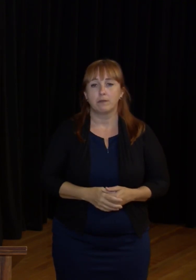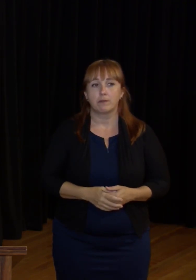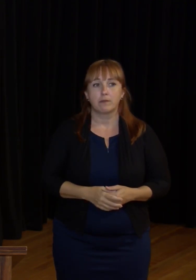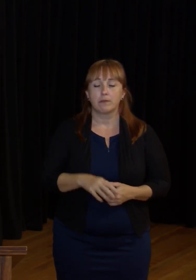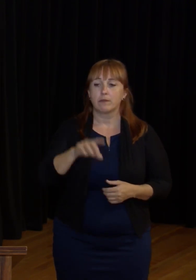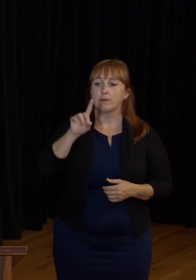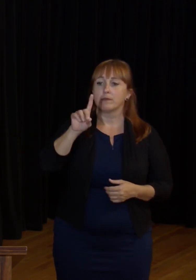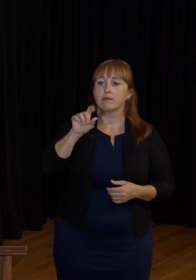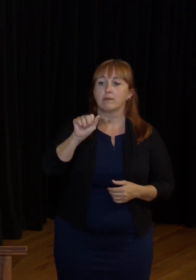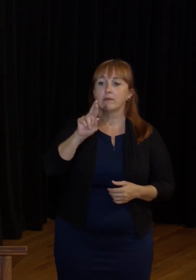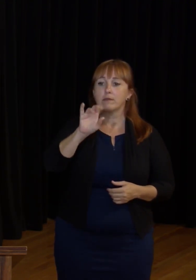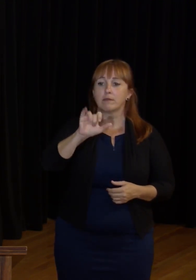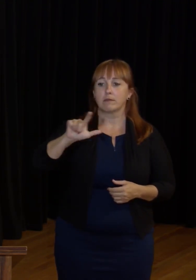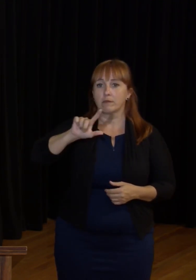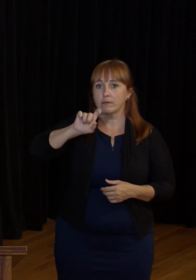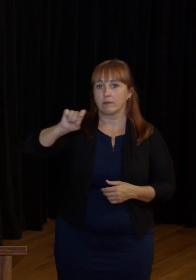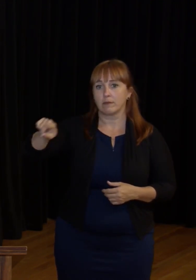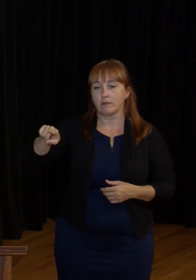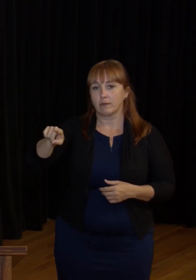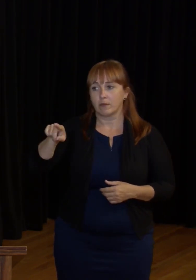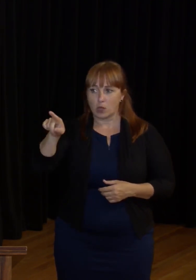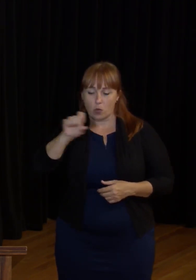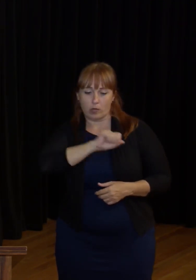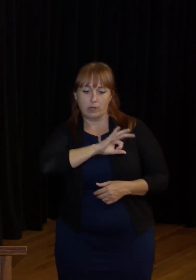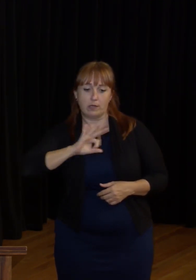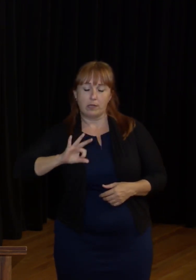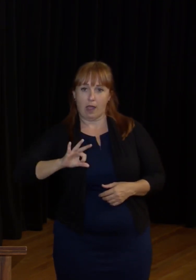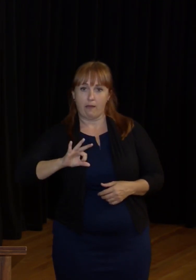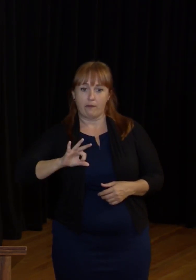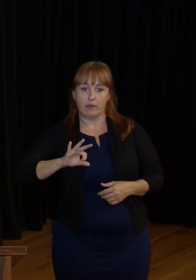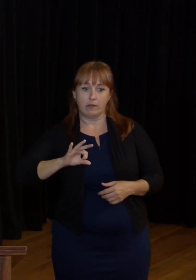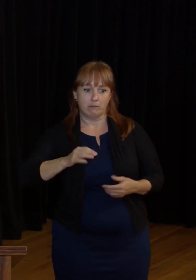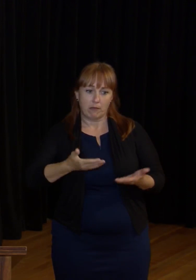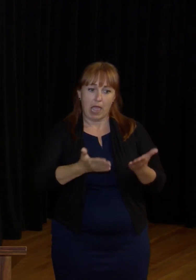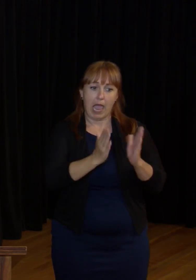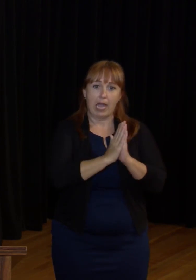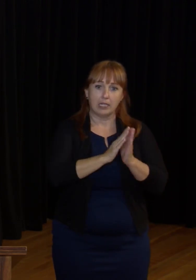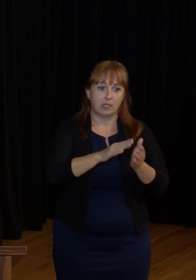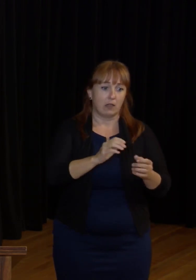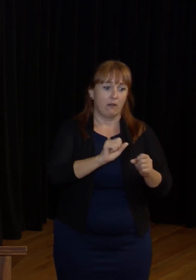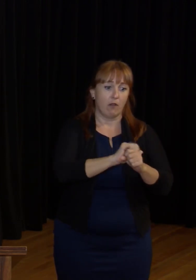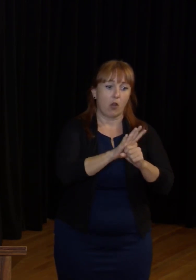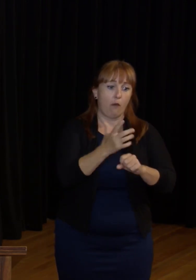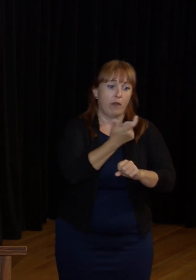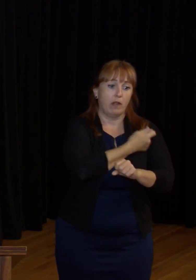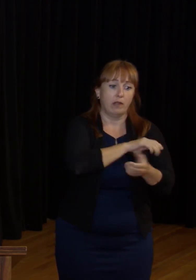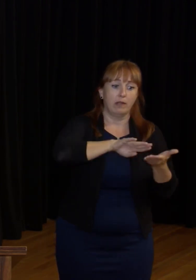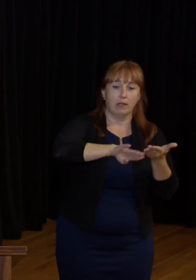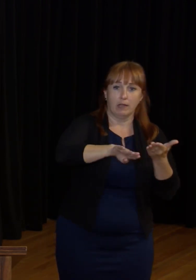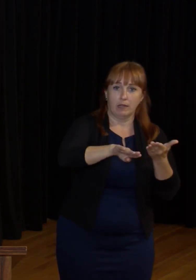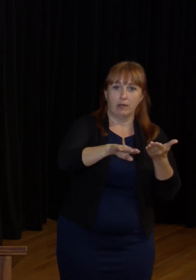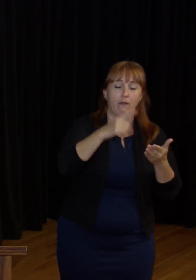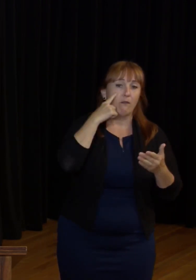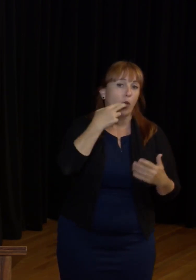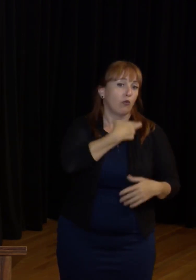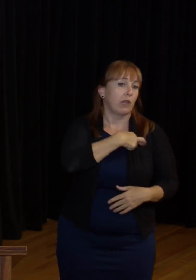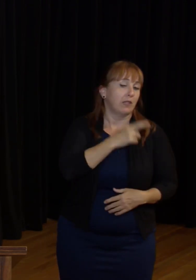your employees that have decided to ask for religious exemptions, have you denied any of them? We have not